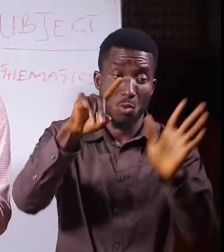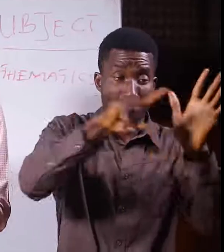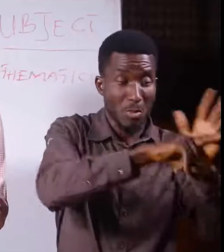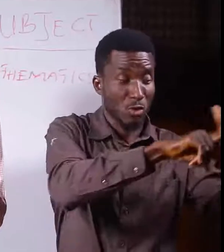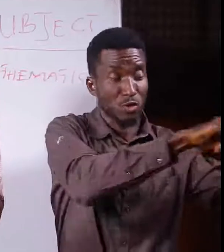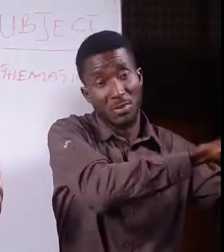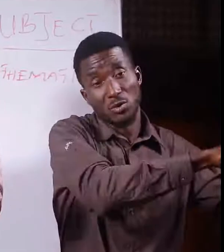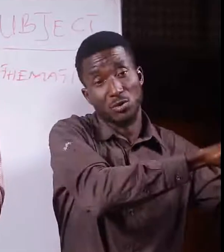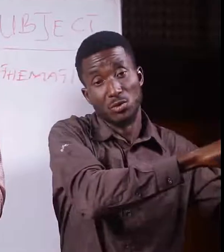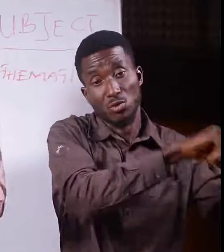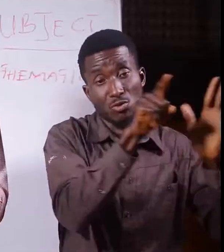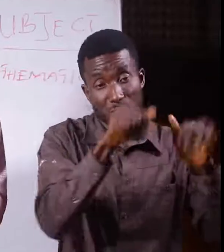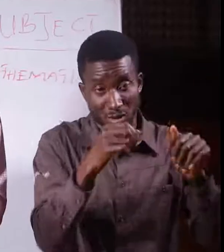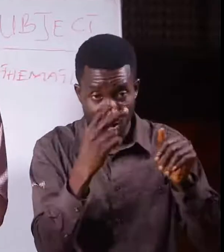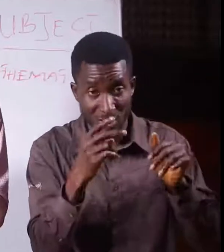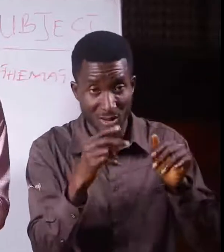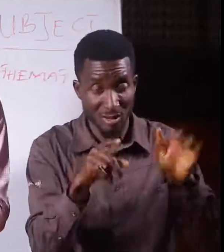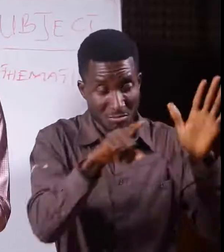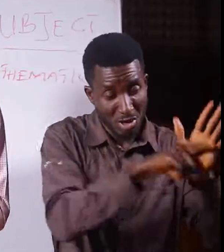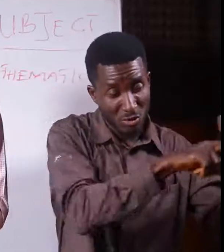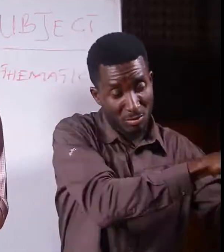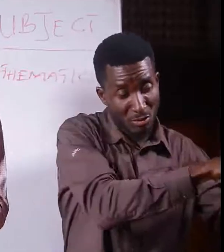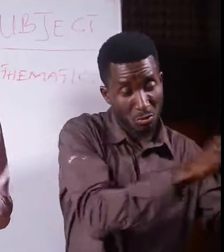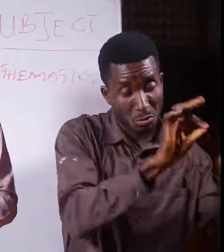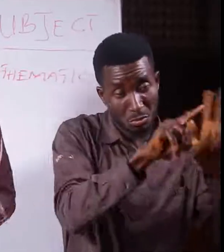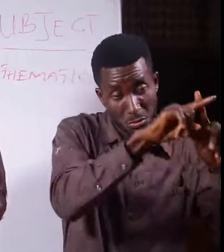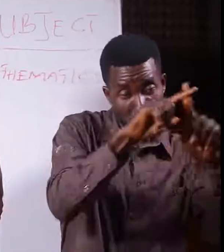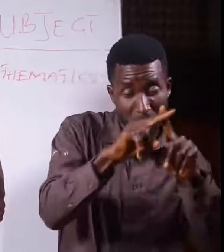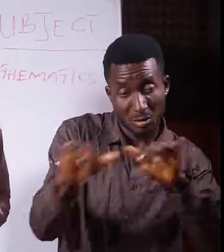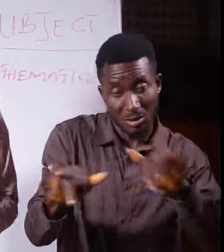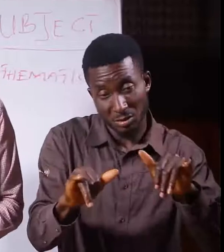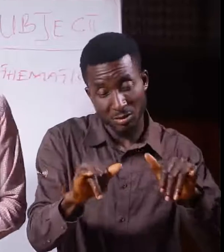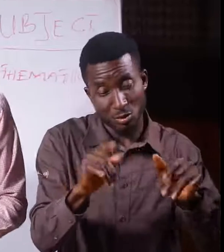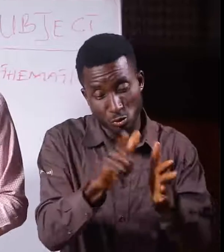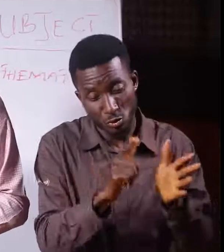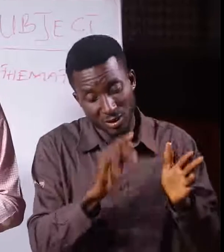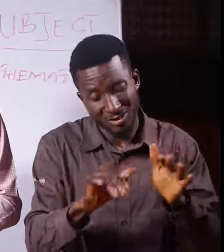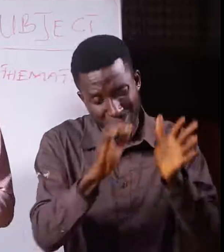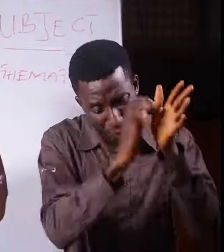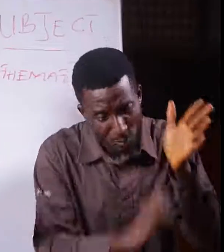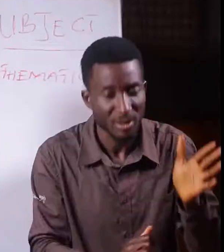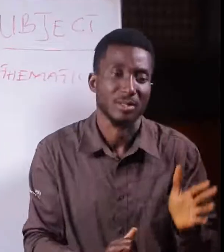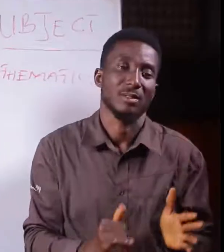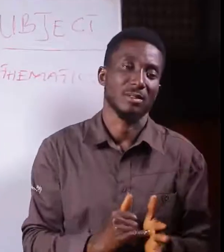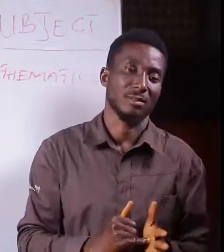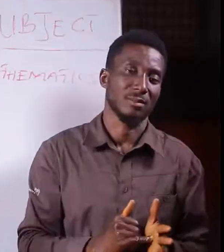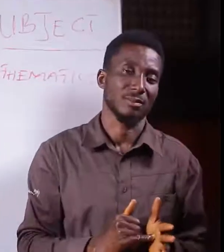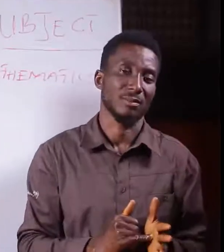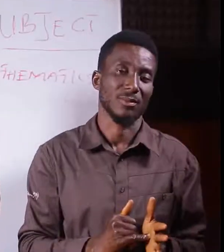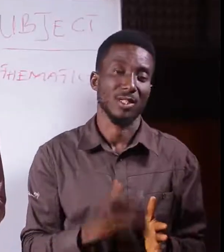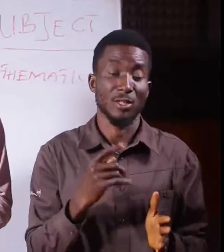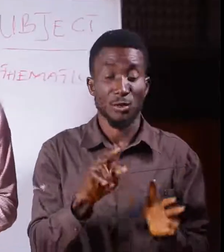minus minus, you can see that both signs are the same. Then the rule is saying subtract the equations. The rule is